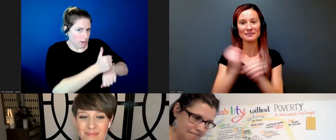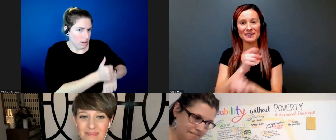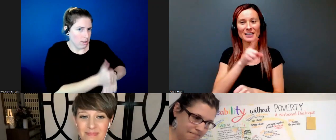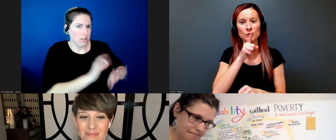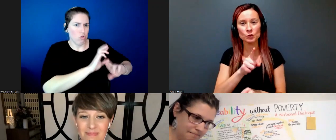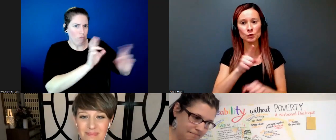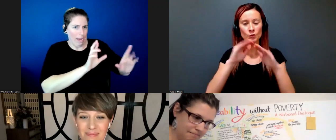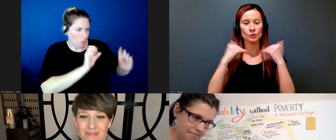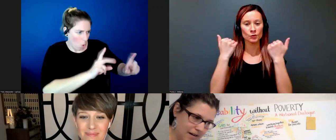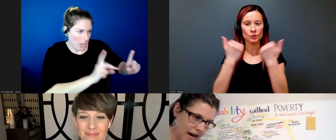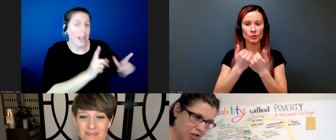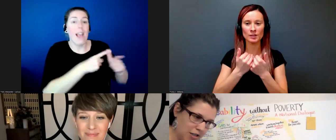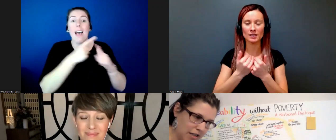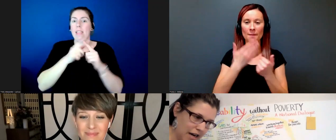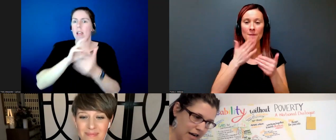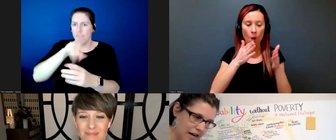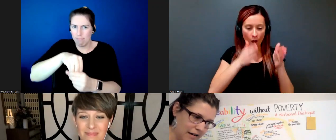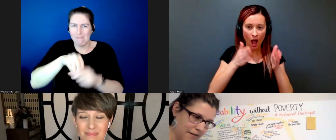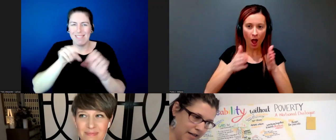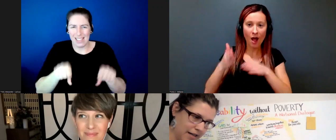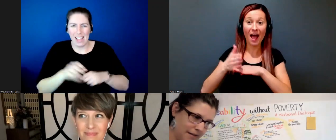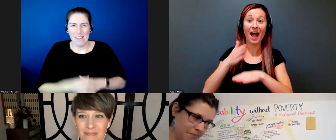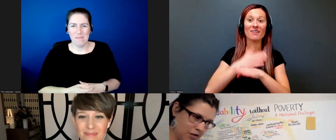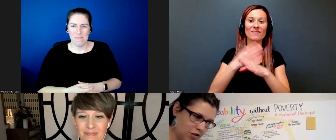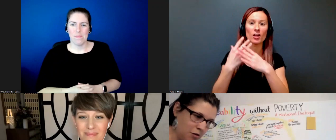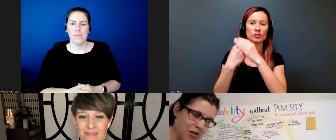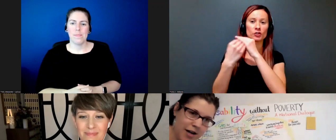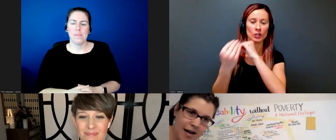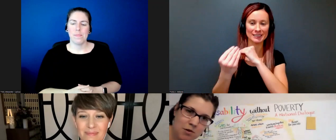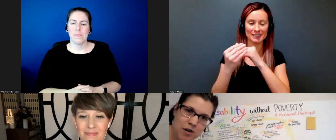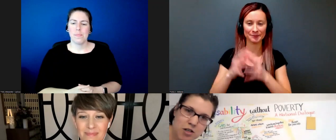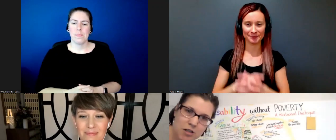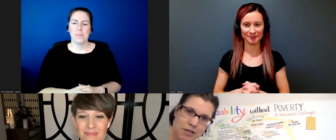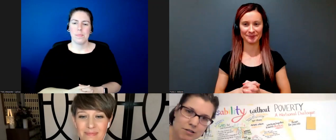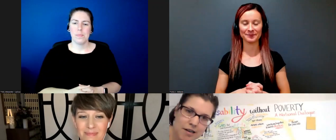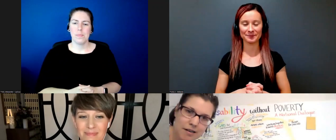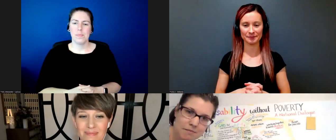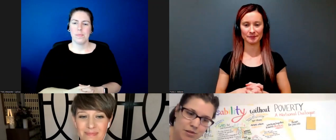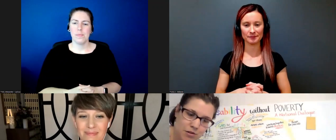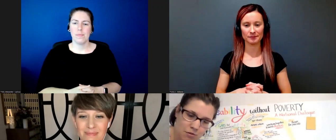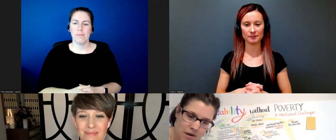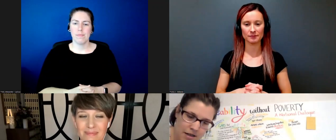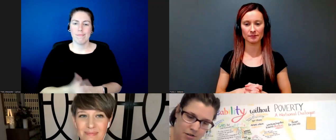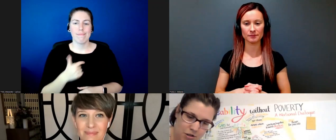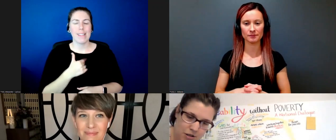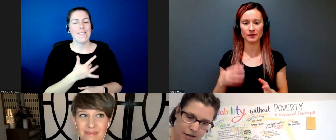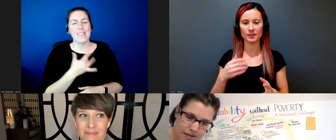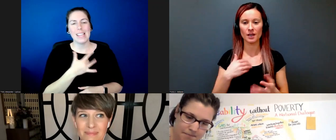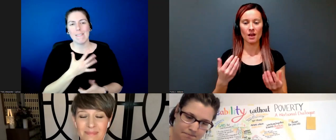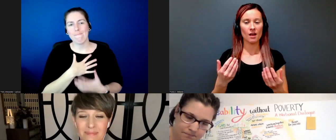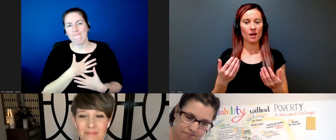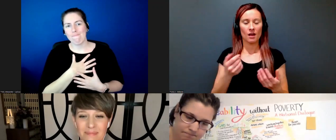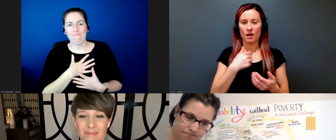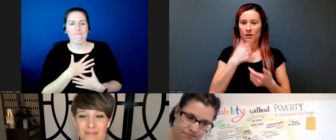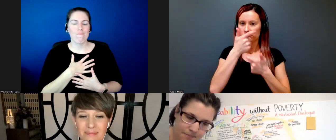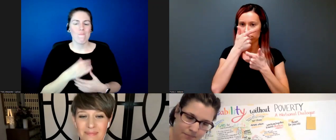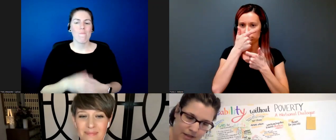I just have so much admiration, so much.